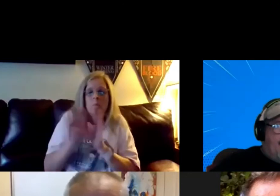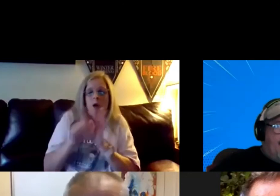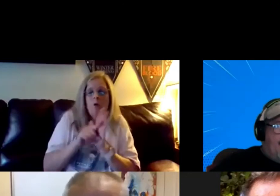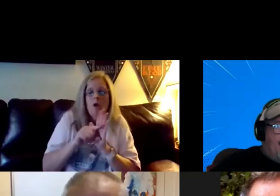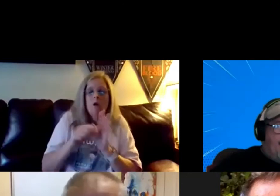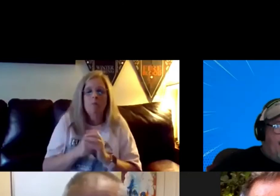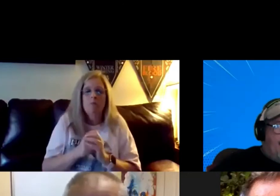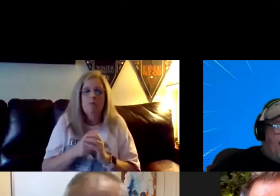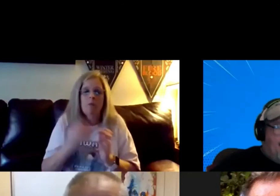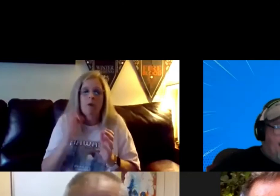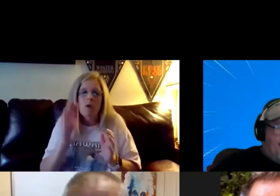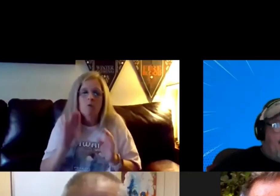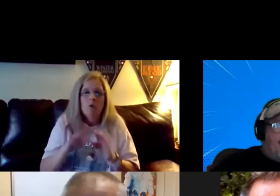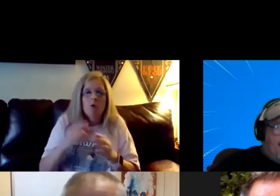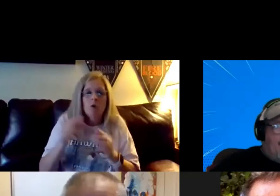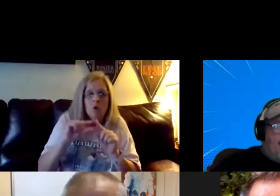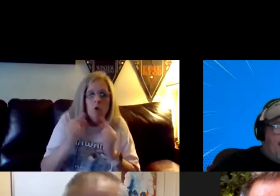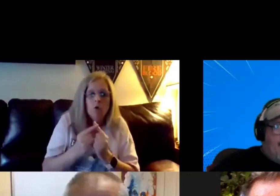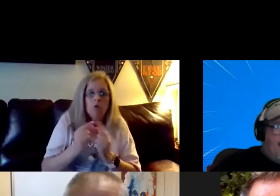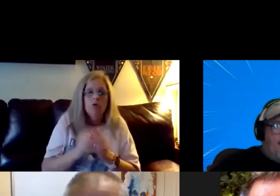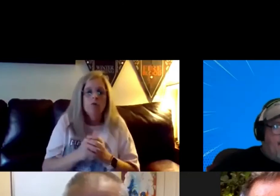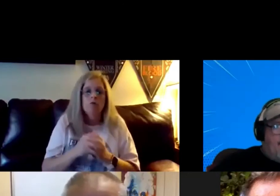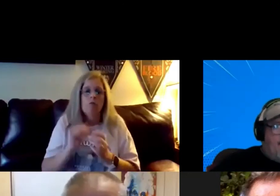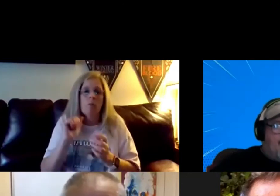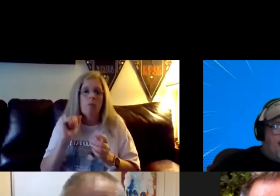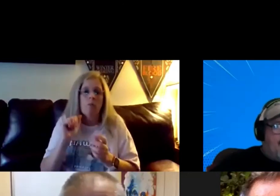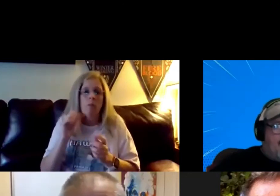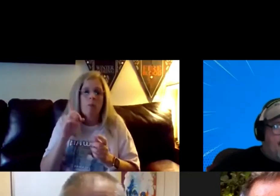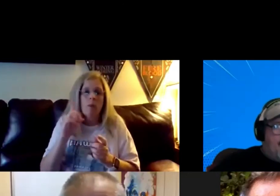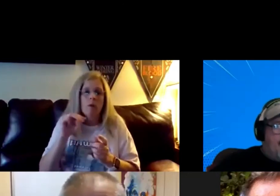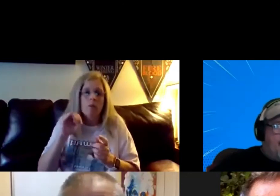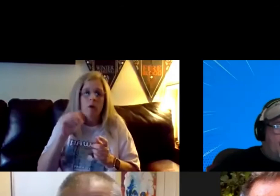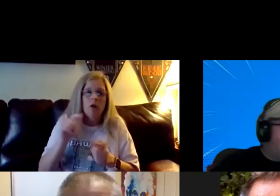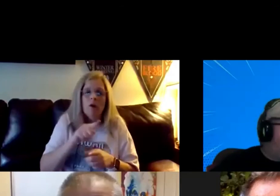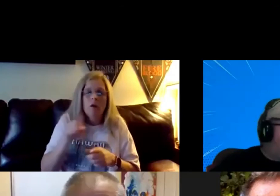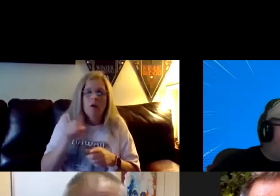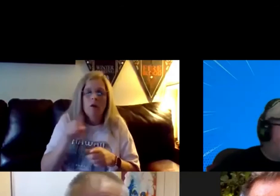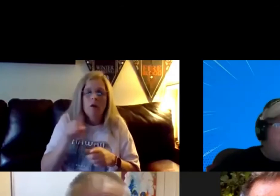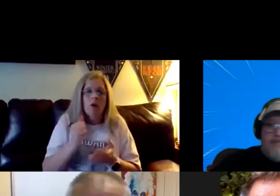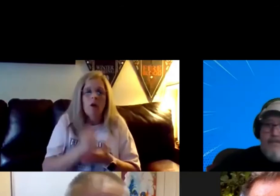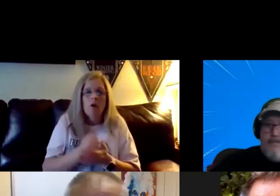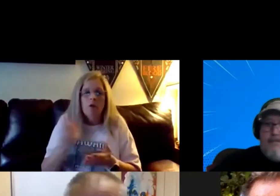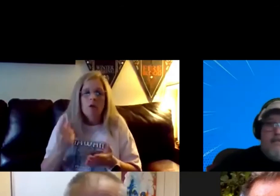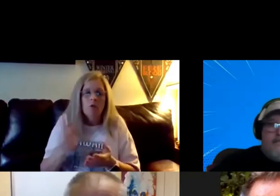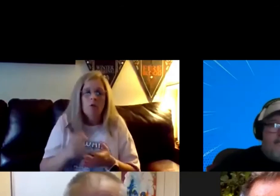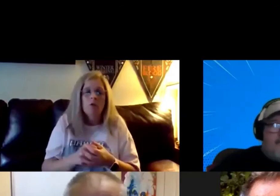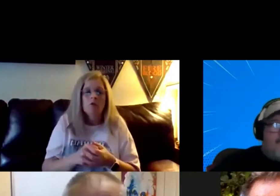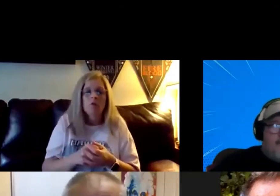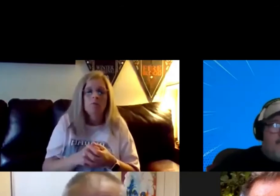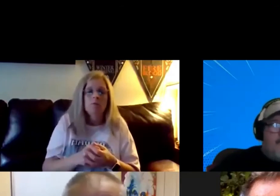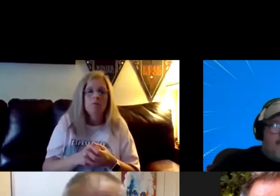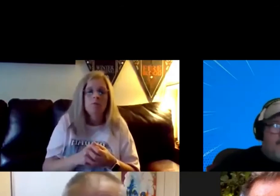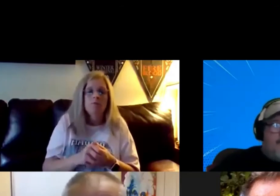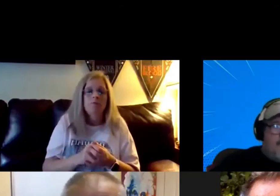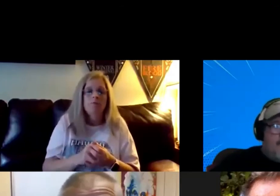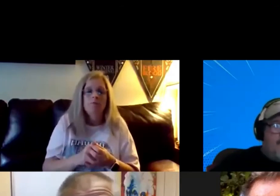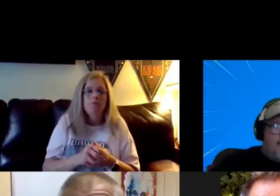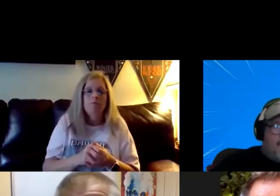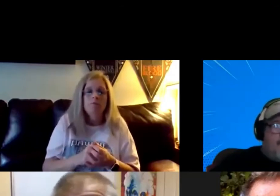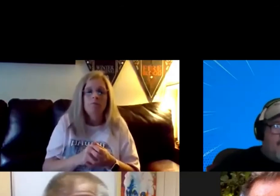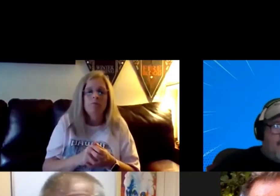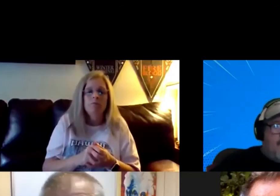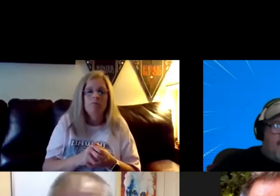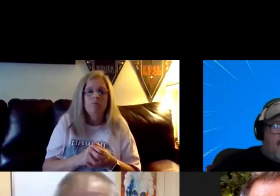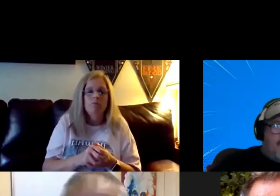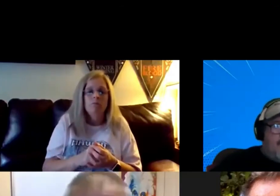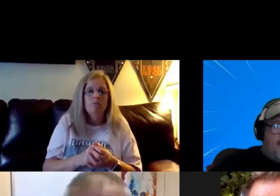Facebook groups and, you know, being admin to them and obviously helping everybody along with the file sections and everything that's involved with that lot.